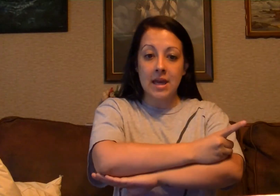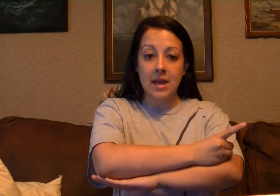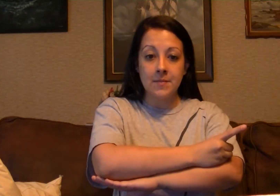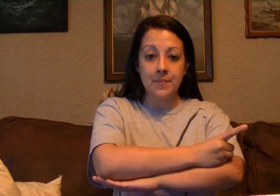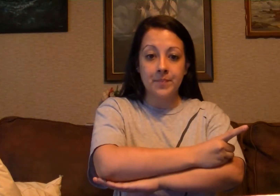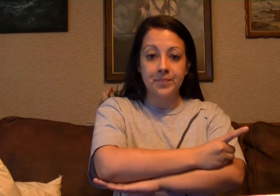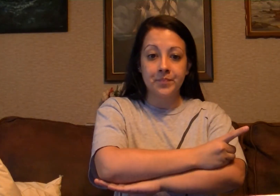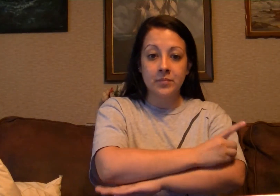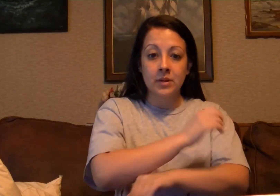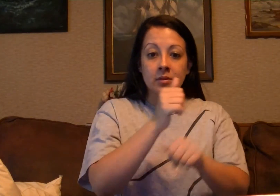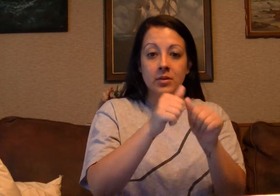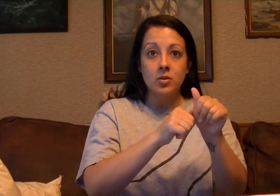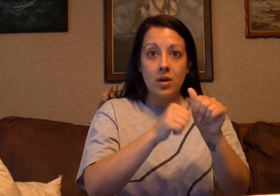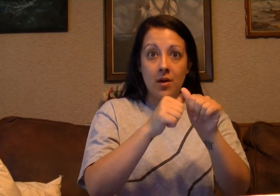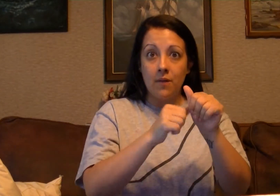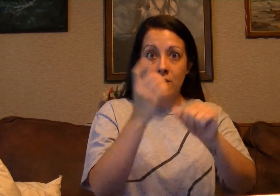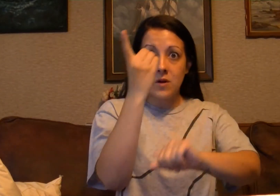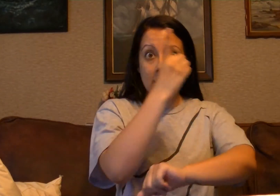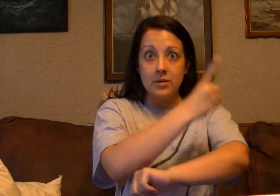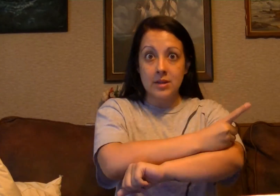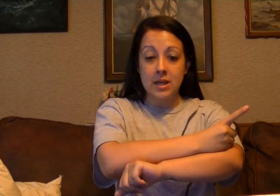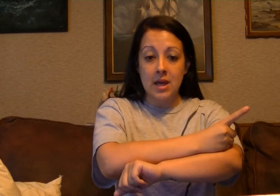day. So every day.